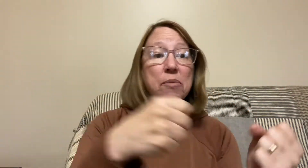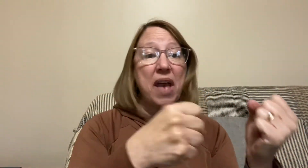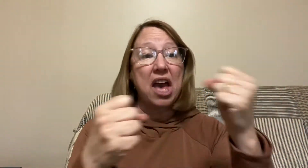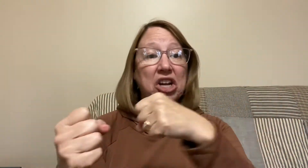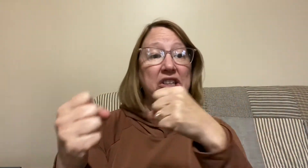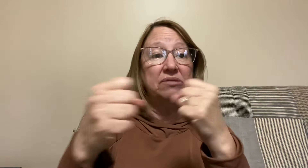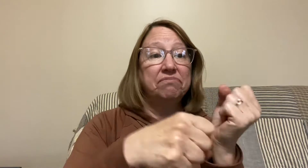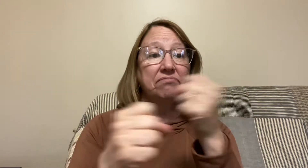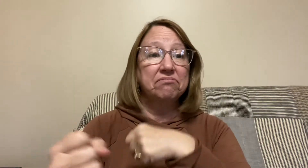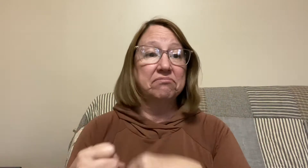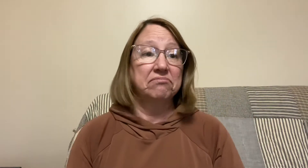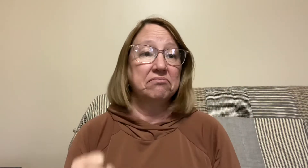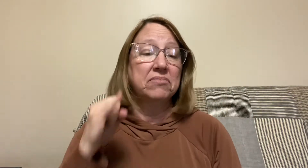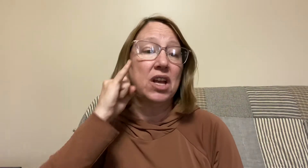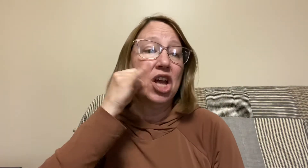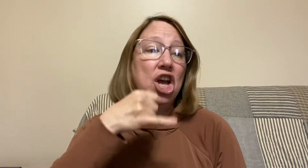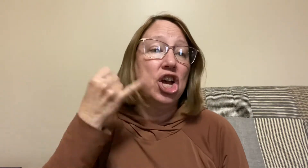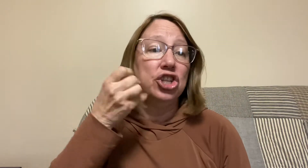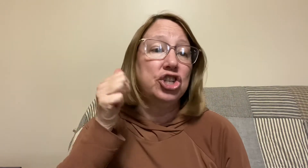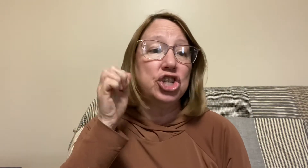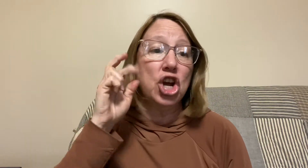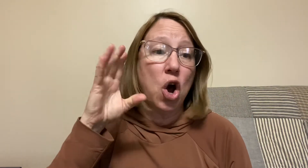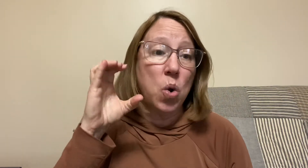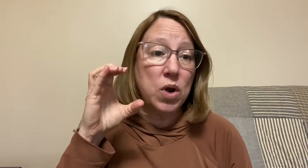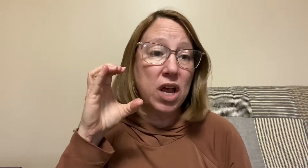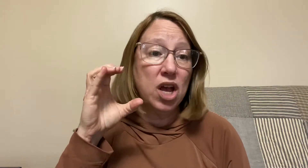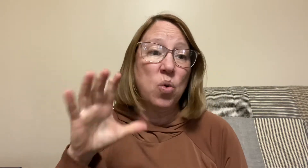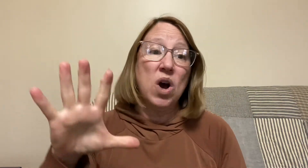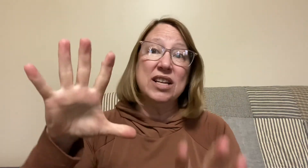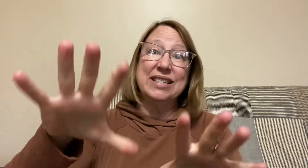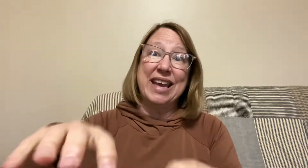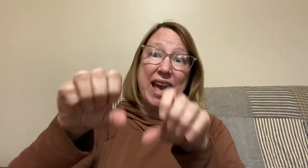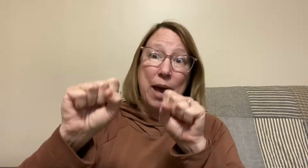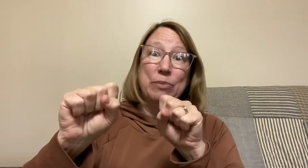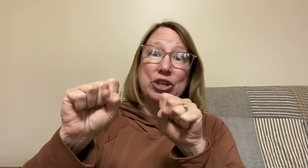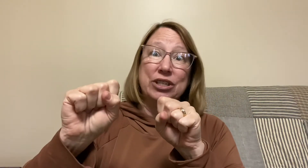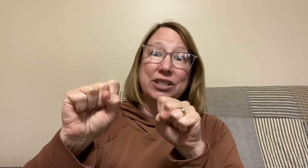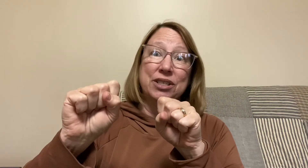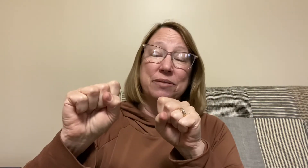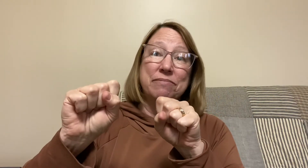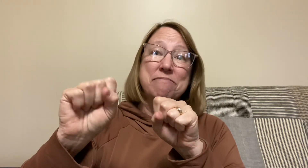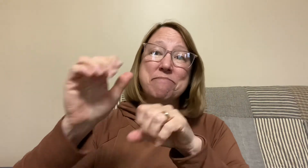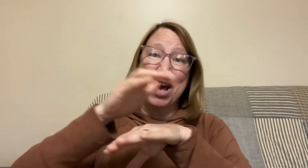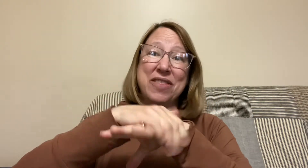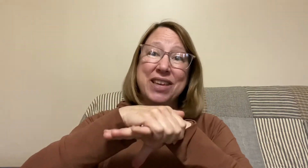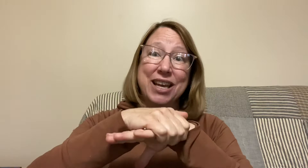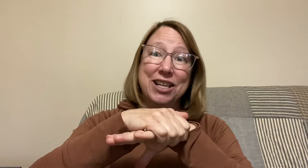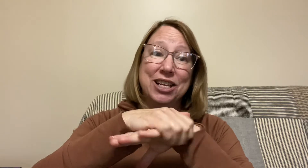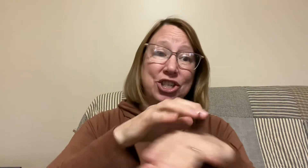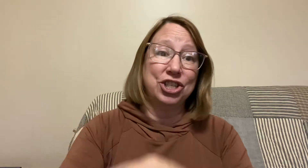make sure that the leader was crowned King